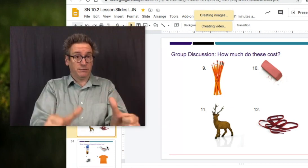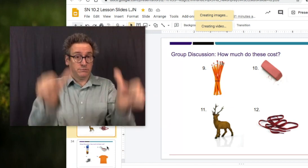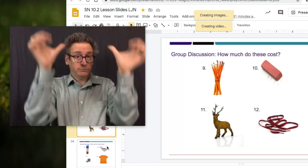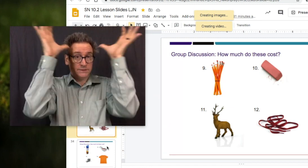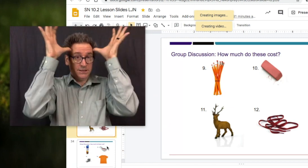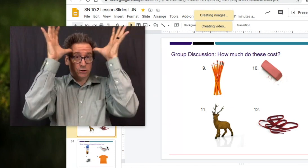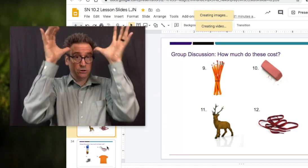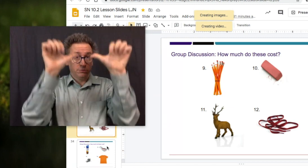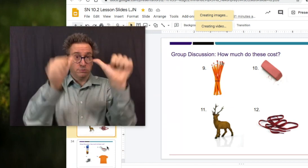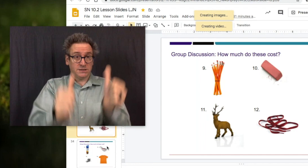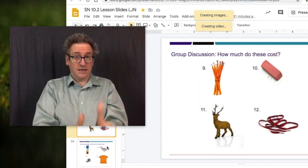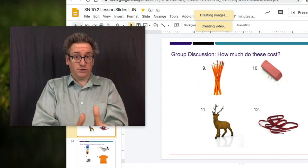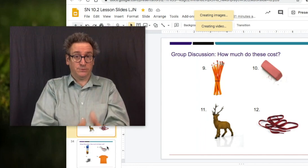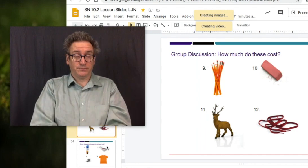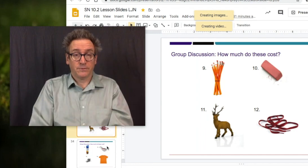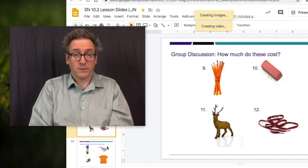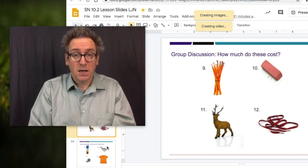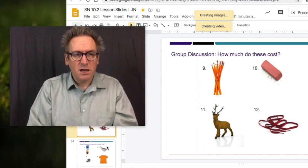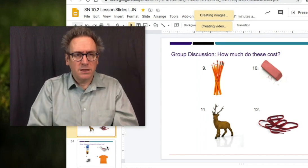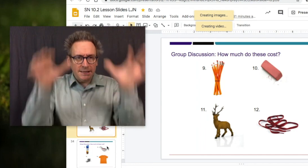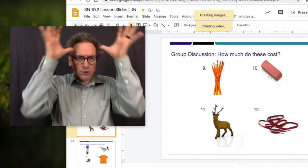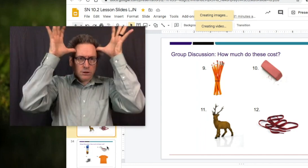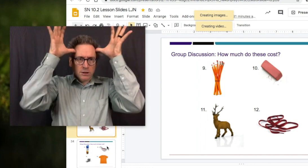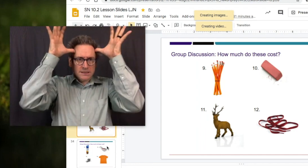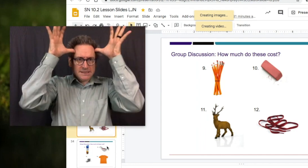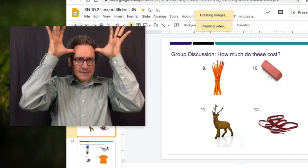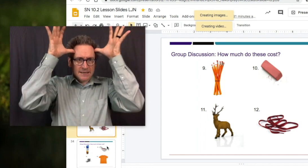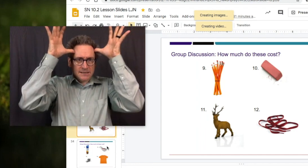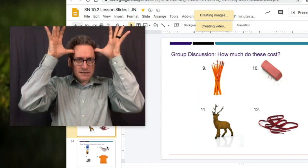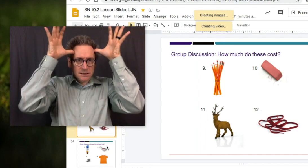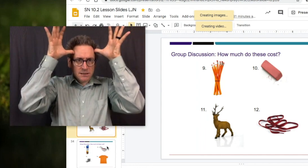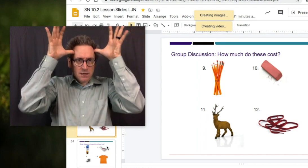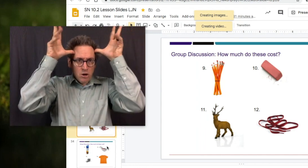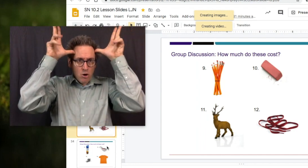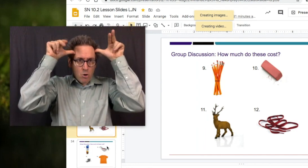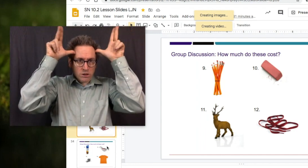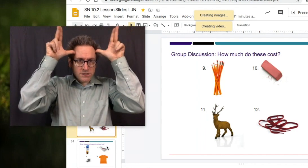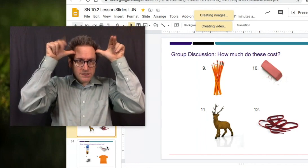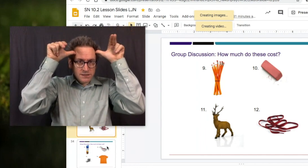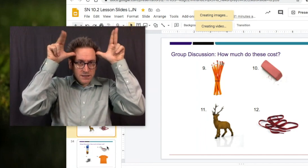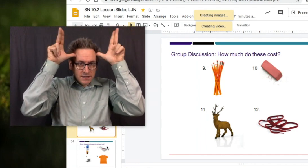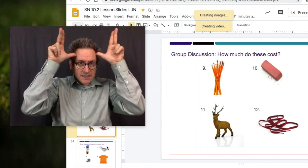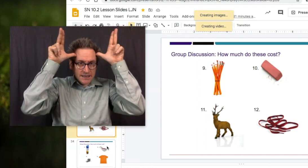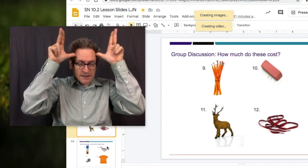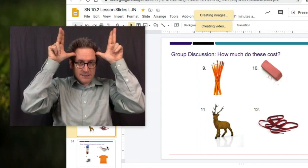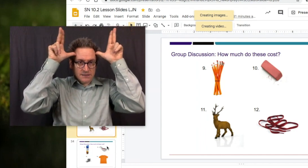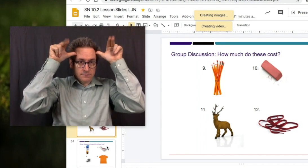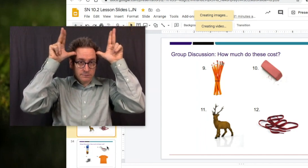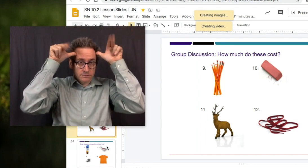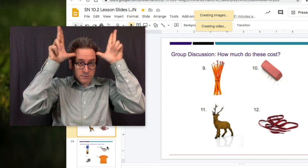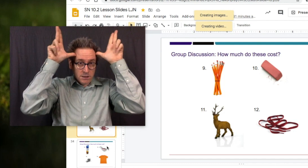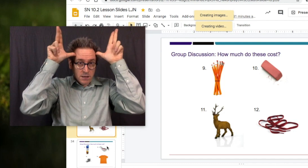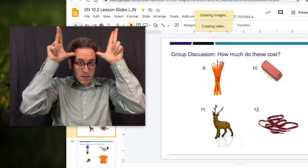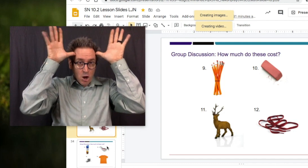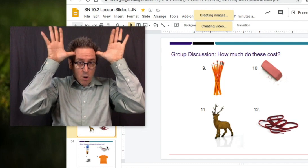shape. Deer, statue. Deer is like this. Horse is like